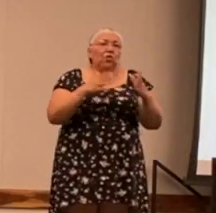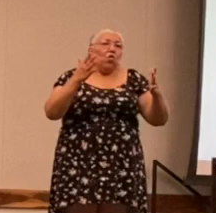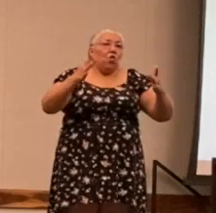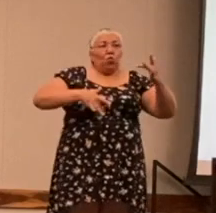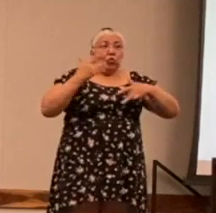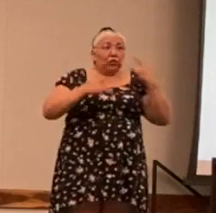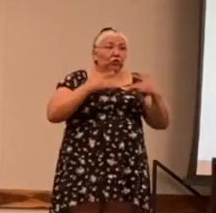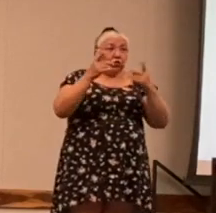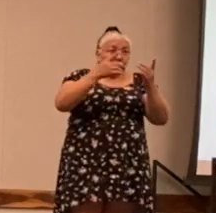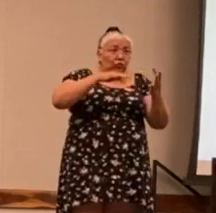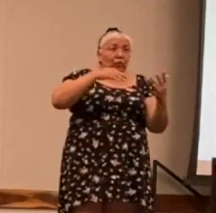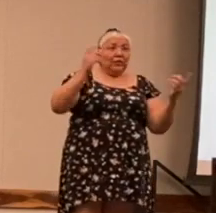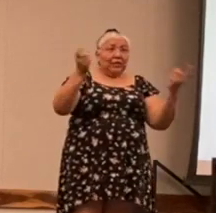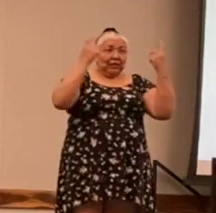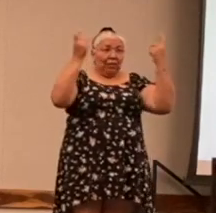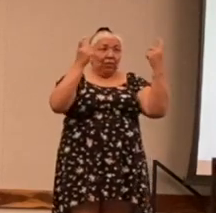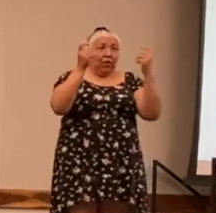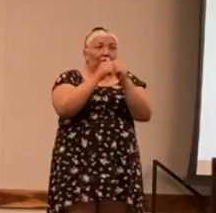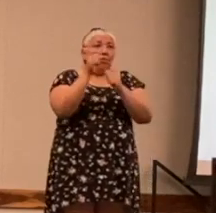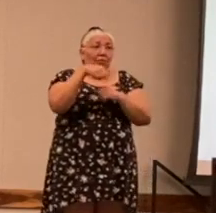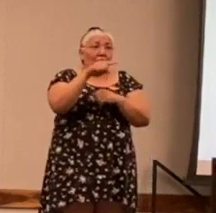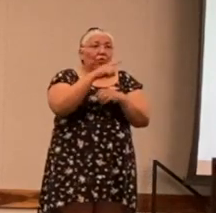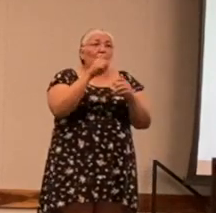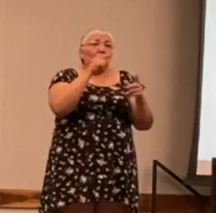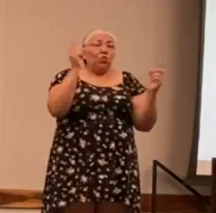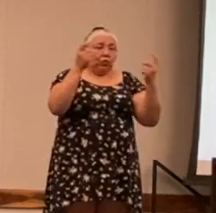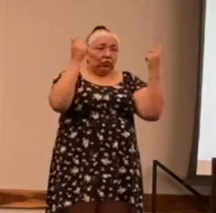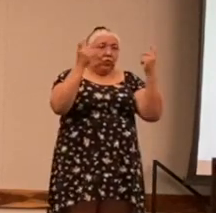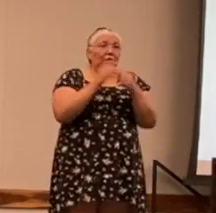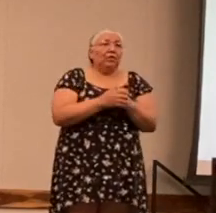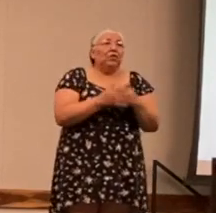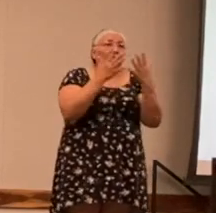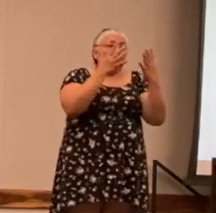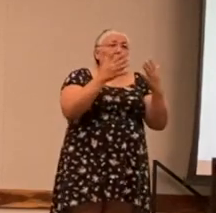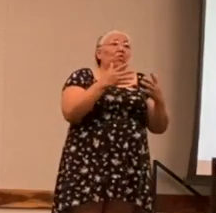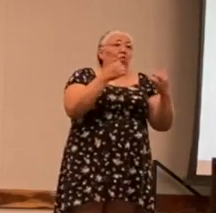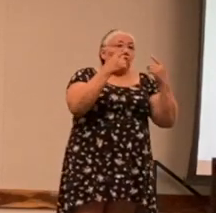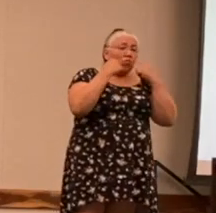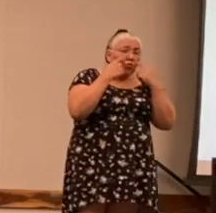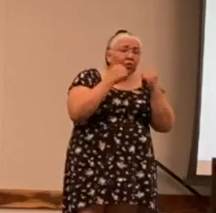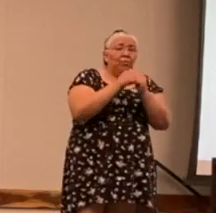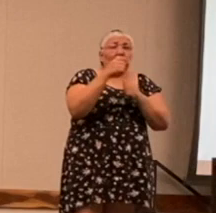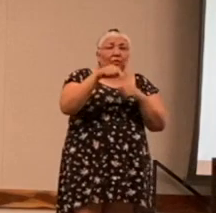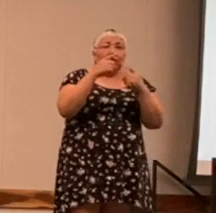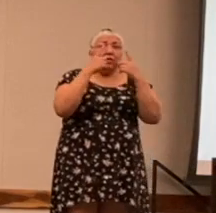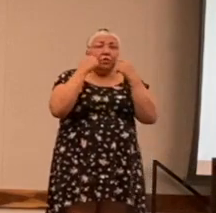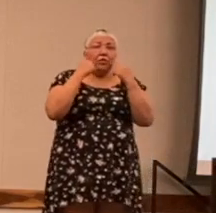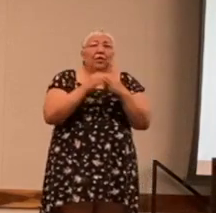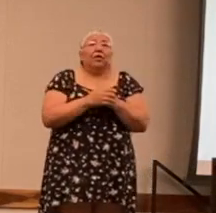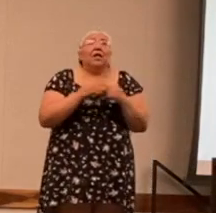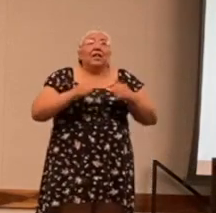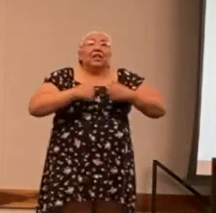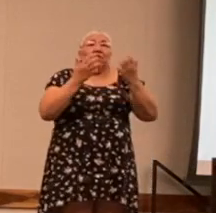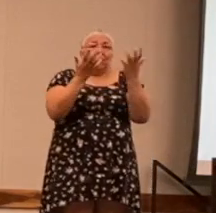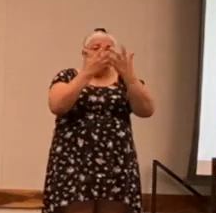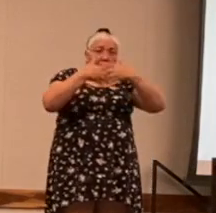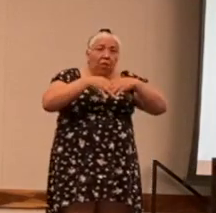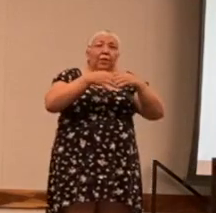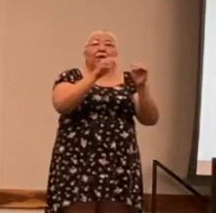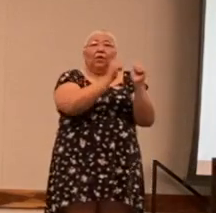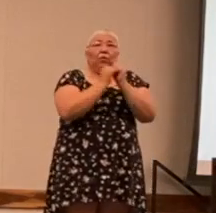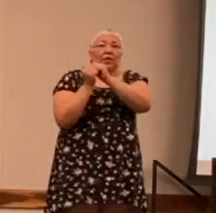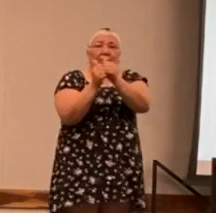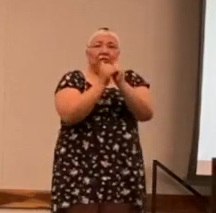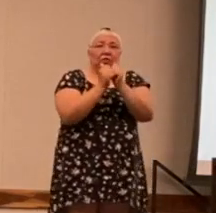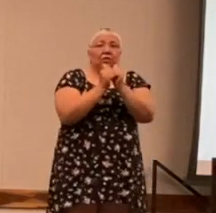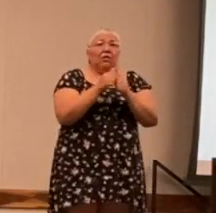who rejoice. Weep with those who weep. Live in harmony with one another. Do not be proud. Instead, associate with the